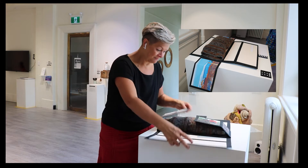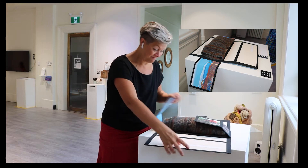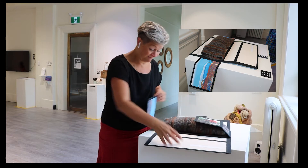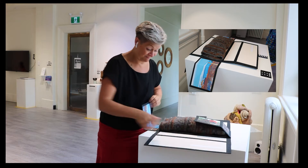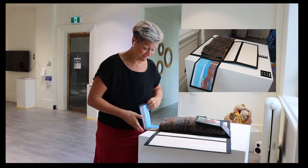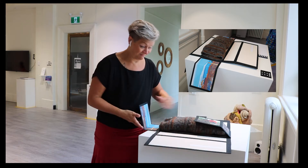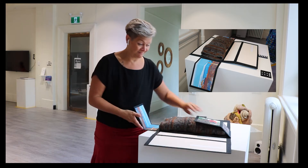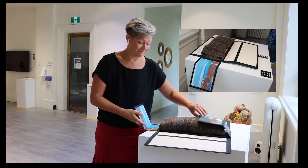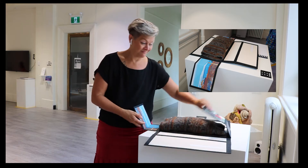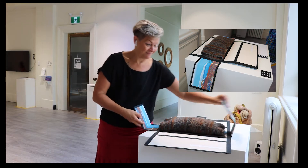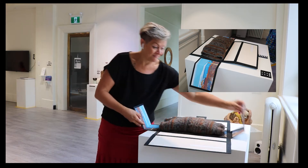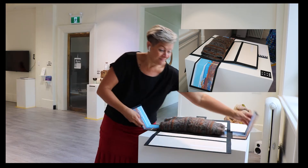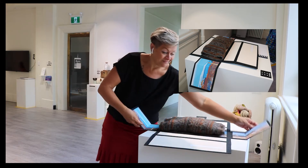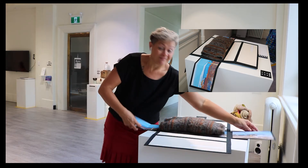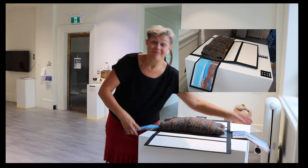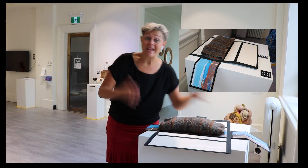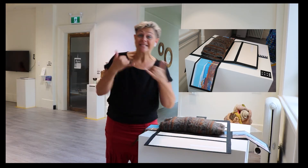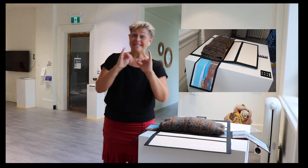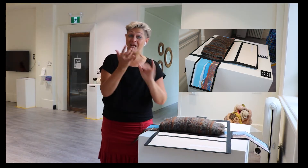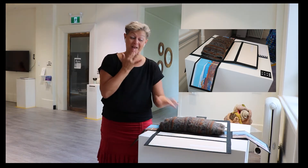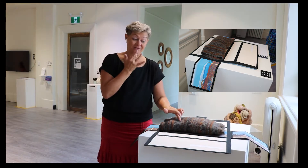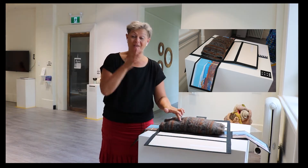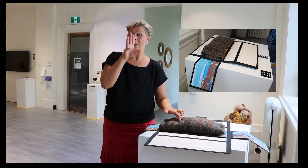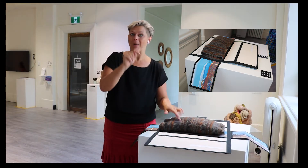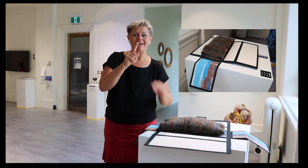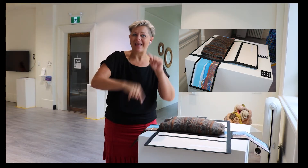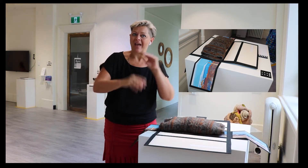the wool from the jumper, I transformed